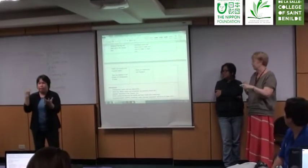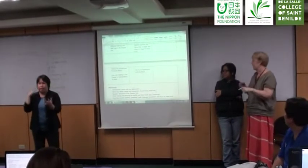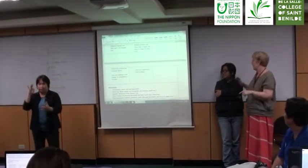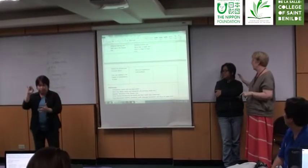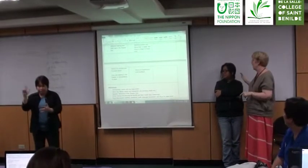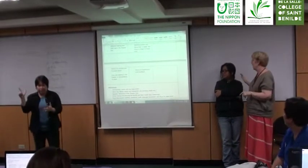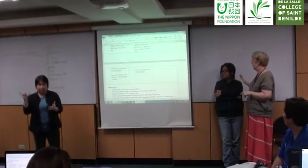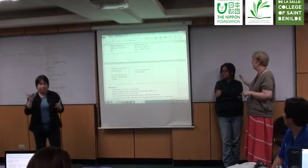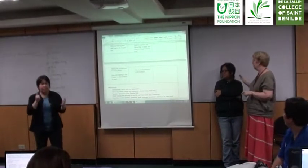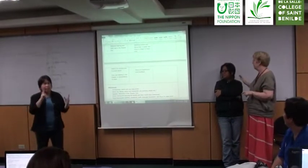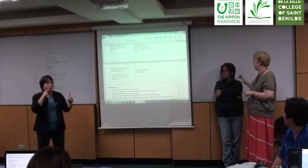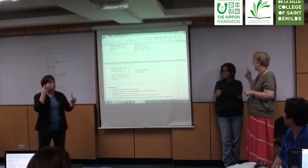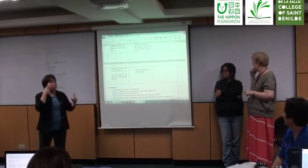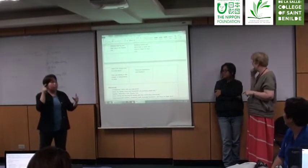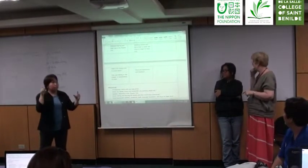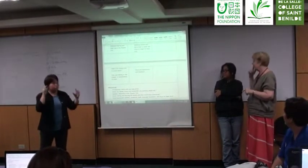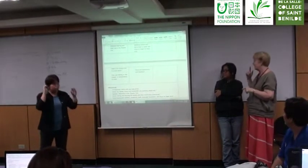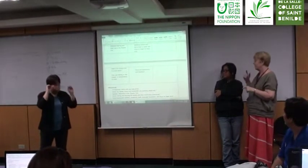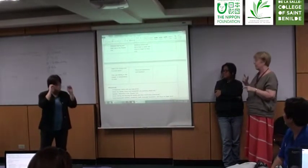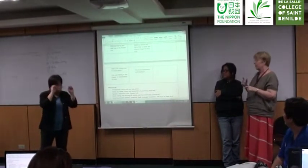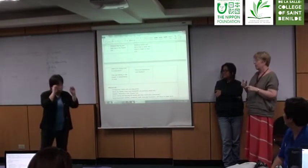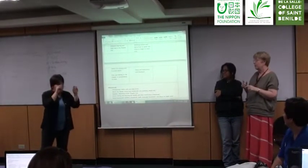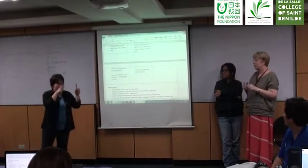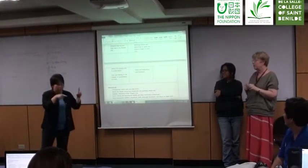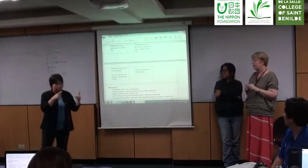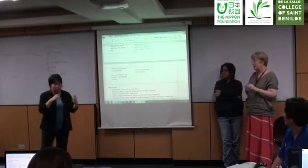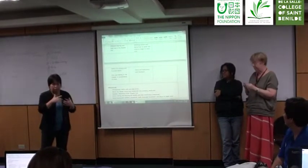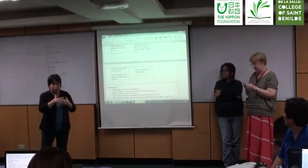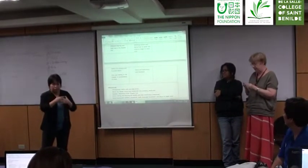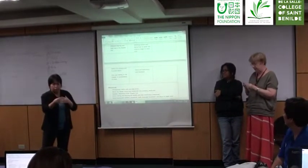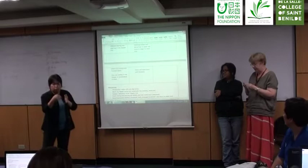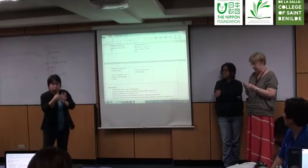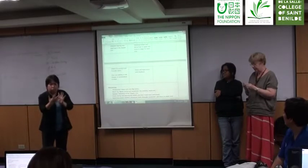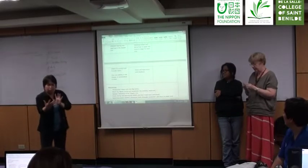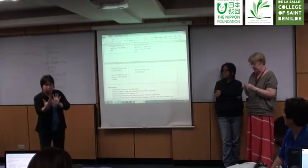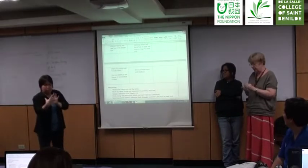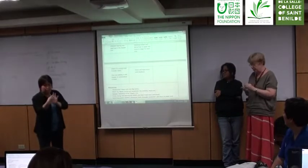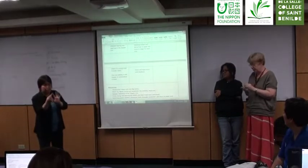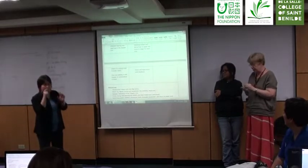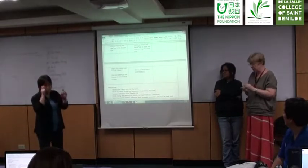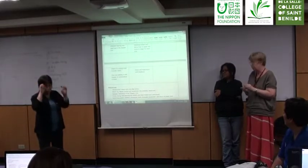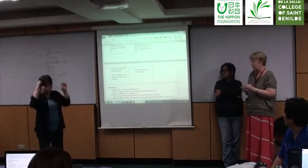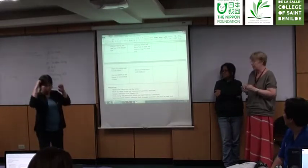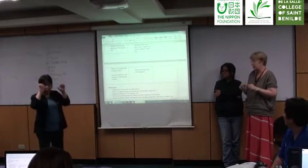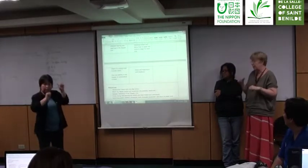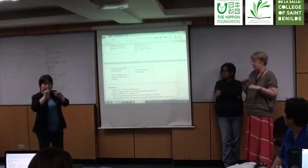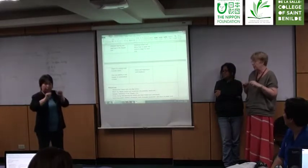FSL. And I think the summative assessment would probably be the